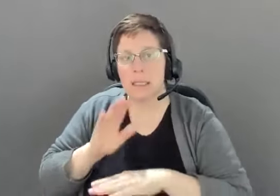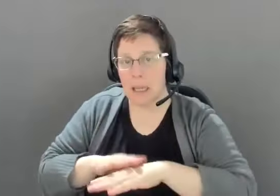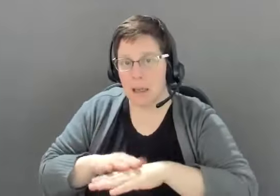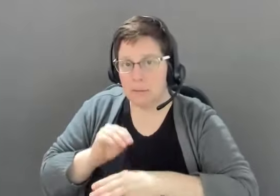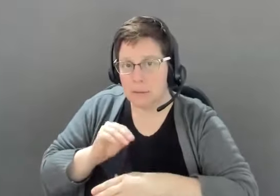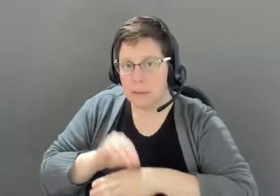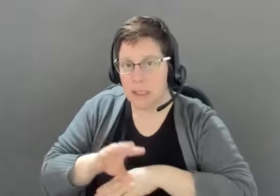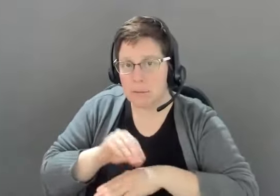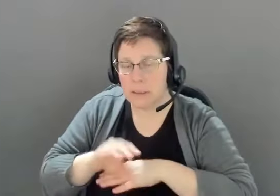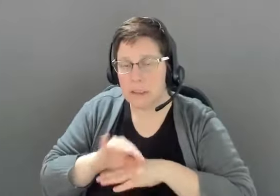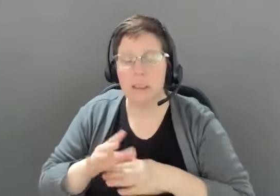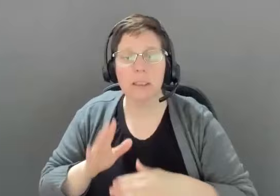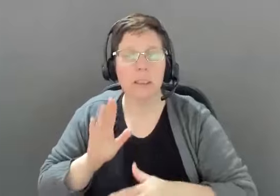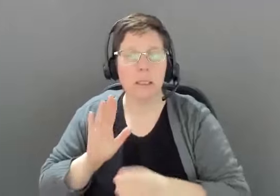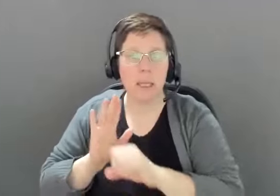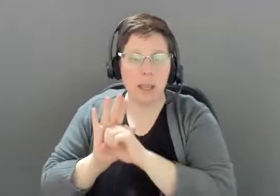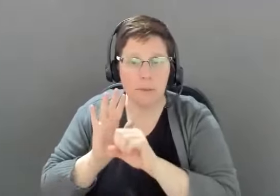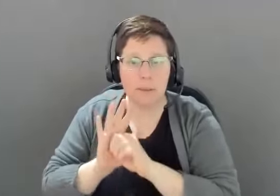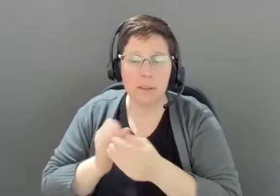organizations provide additional emotional and practical support.